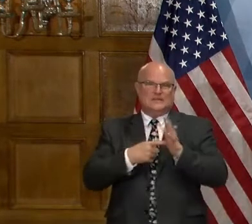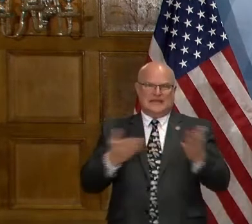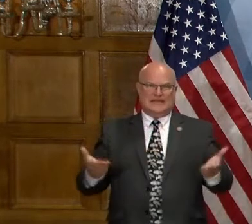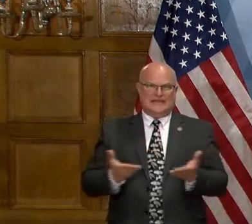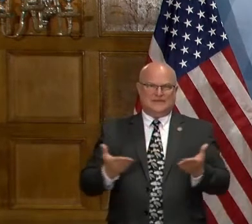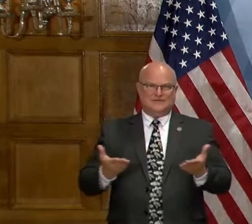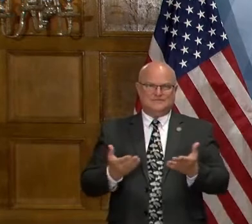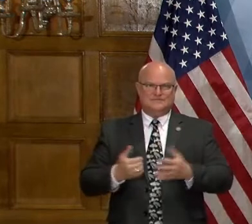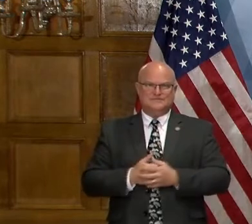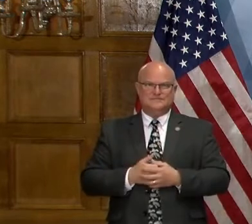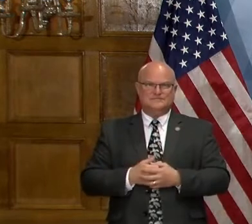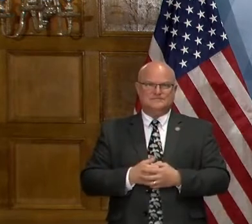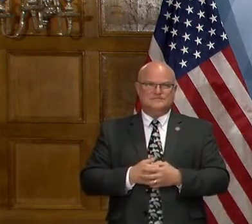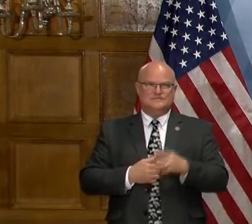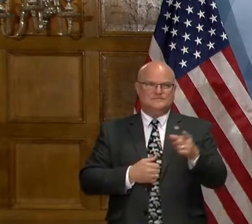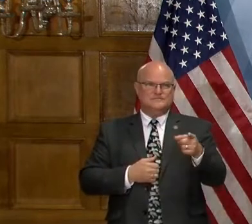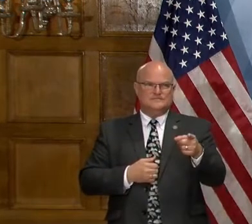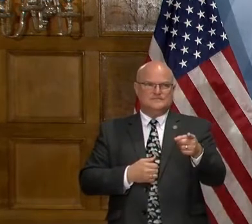it.